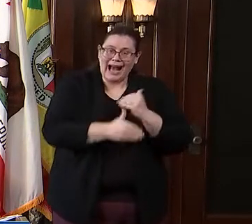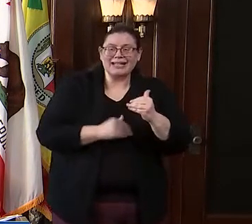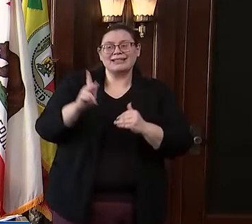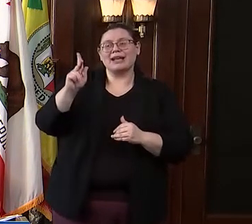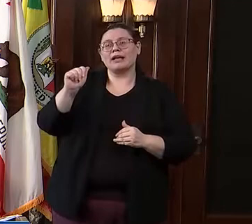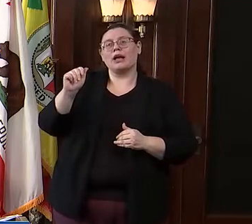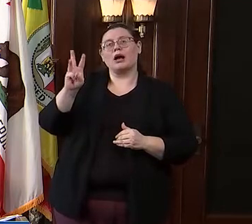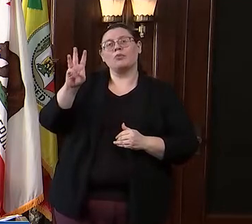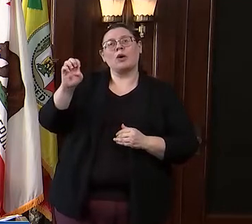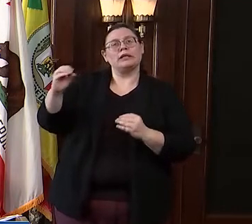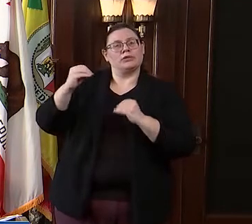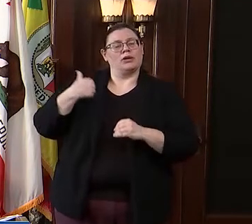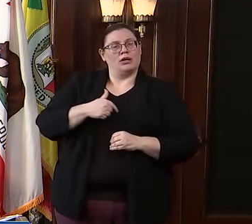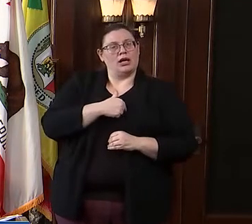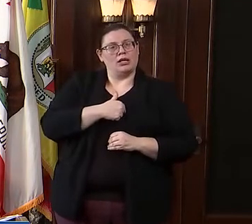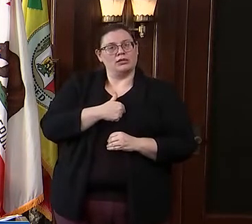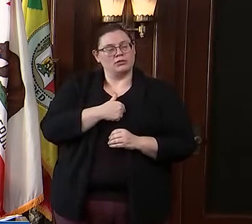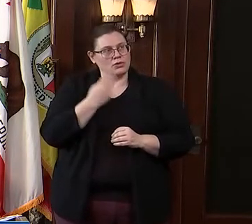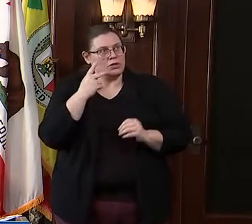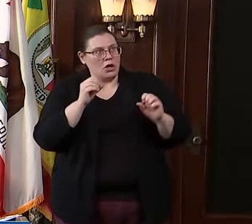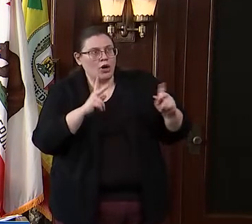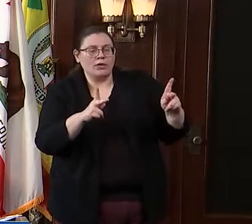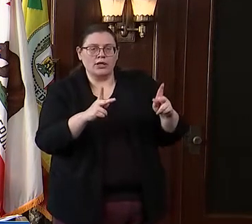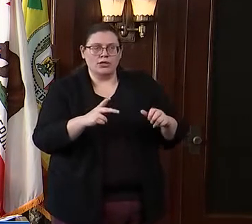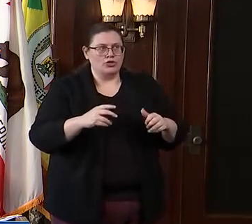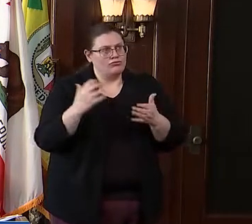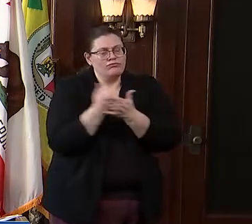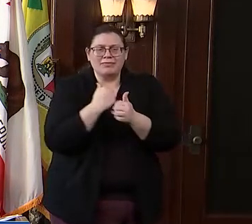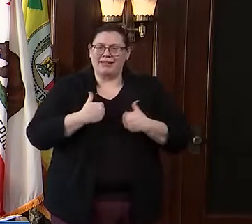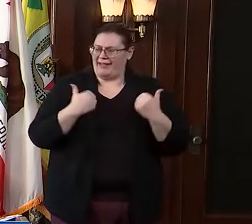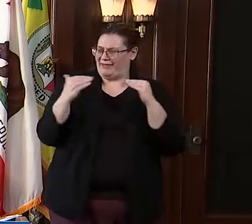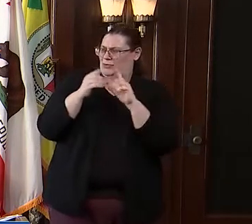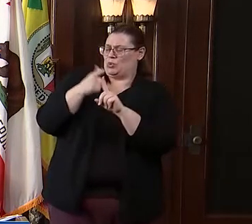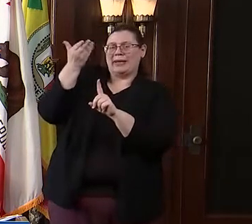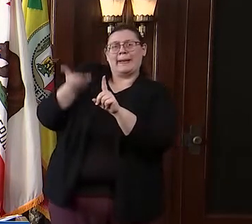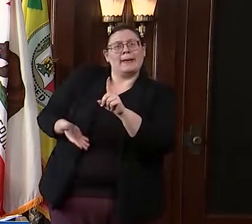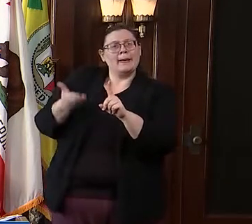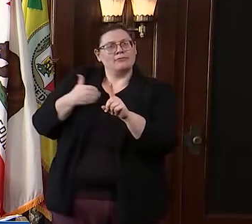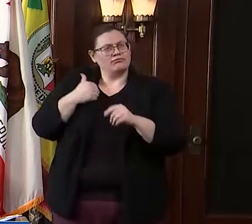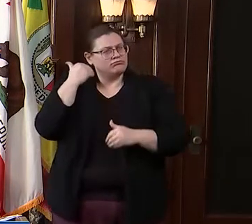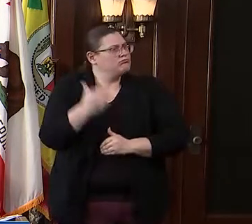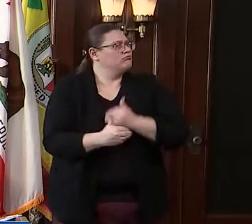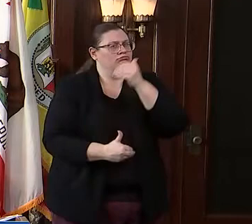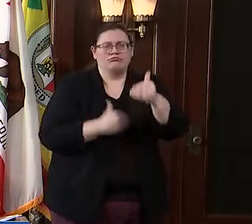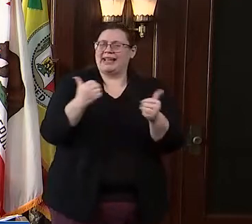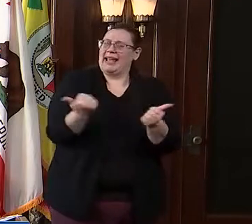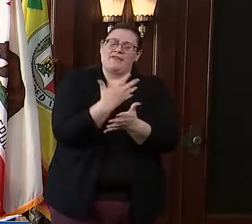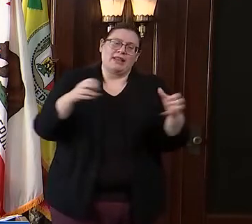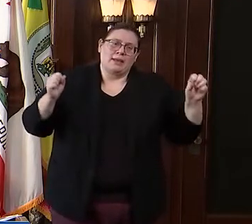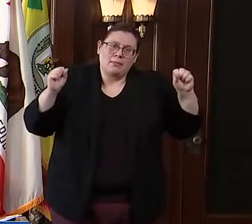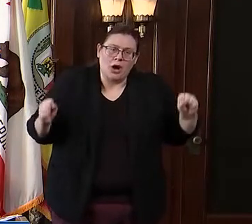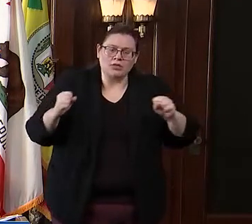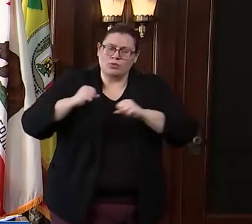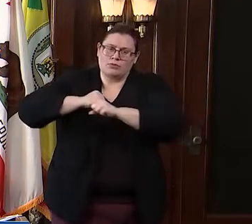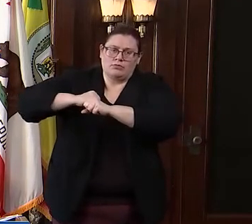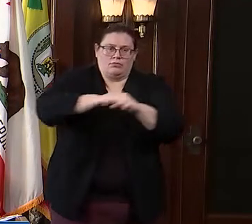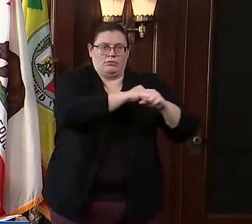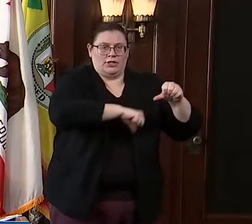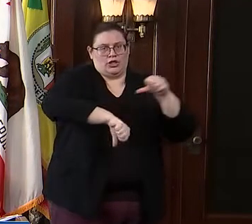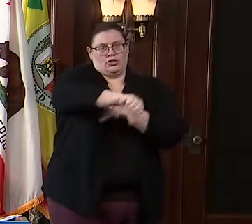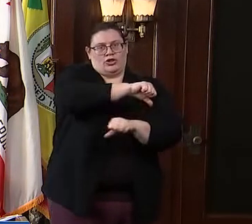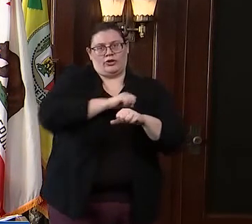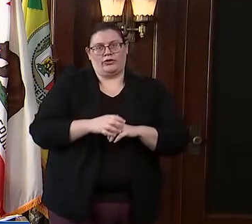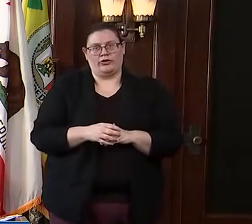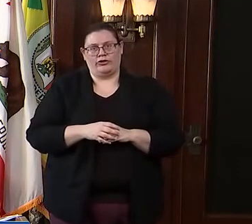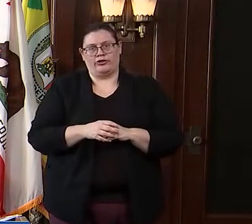We can seek out opportunities to live life the way that he did, and we can continue to do everything possible to protect one another